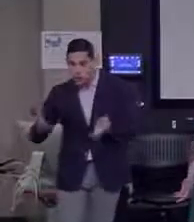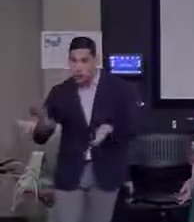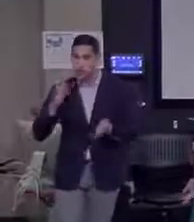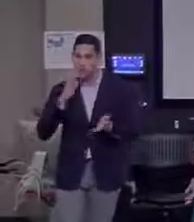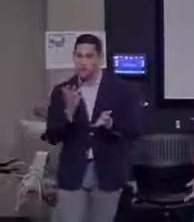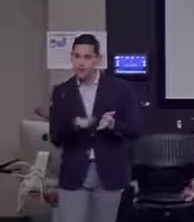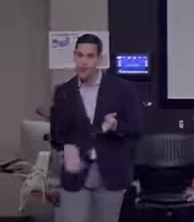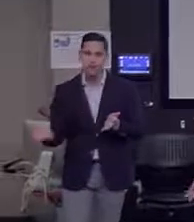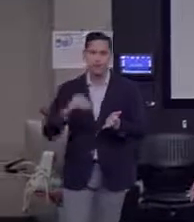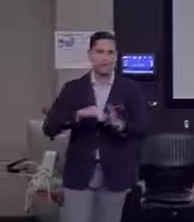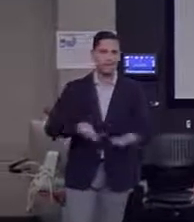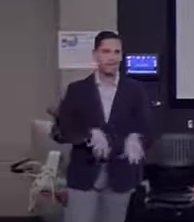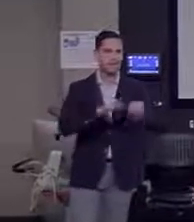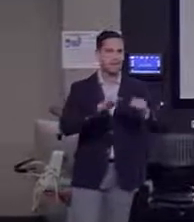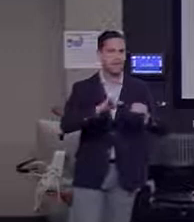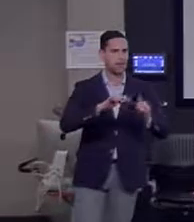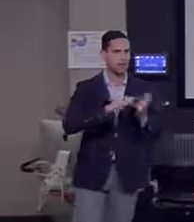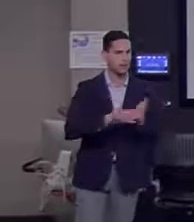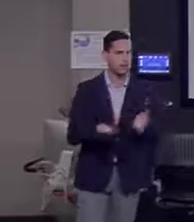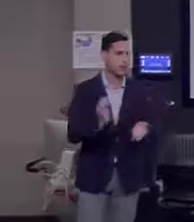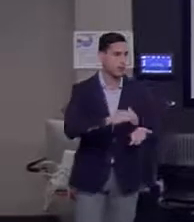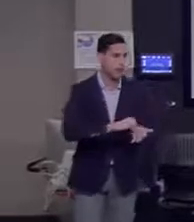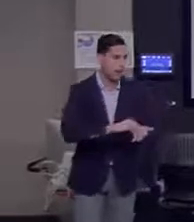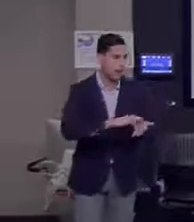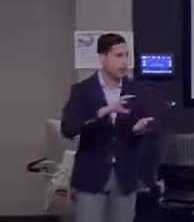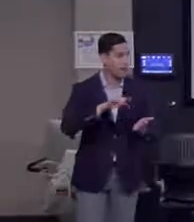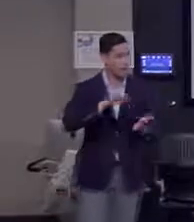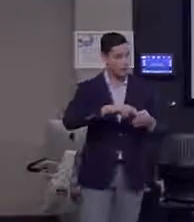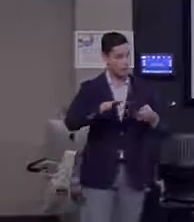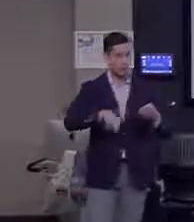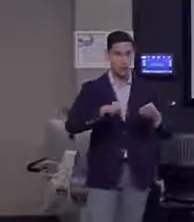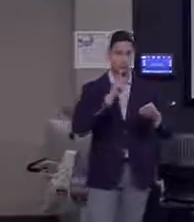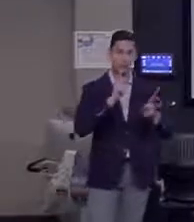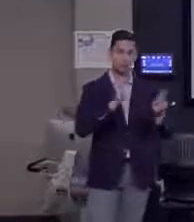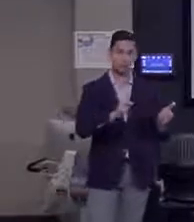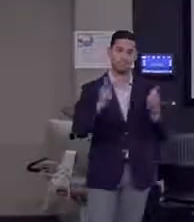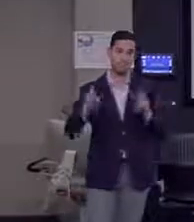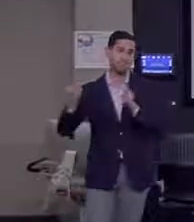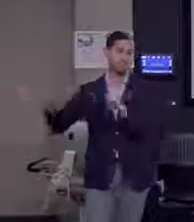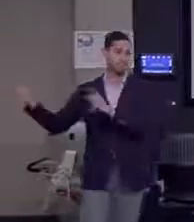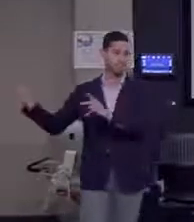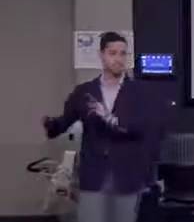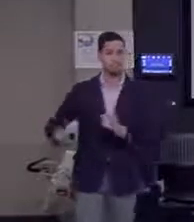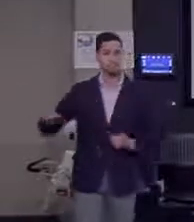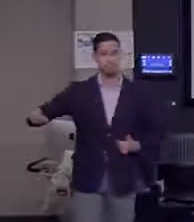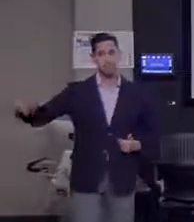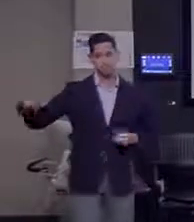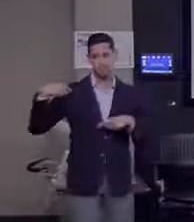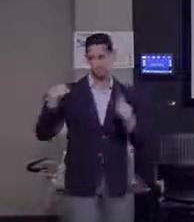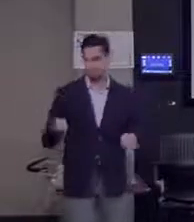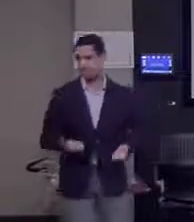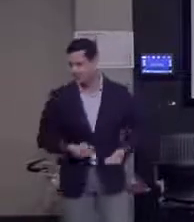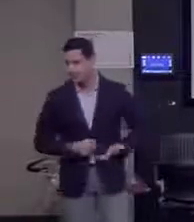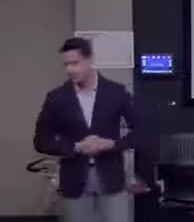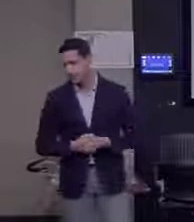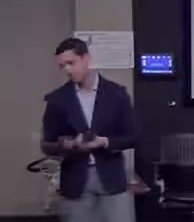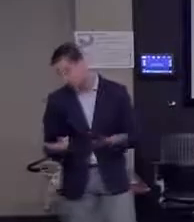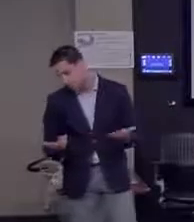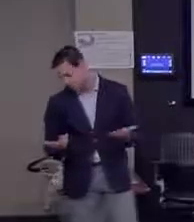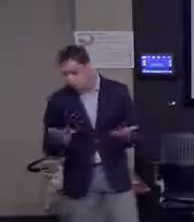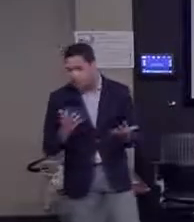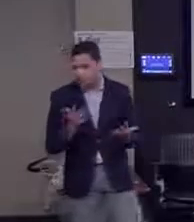by Erica Hoff. And in fact, the data come out quite the same as Hart and Risley had originally